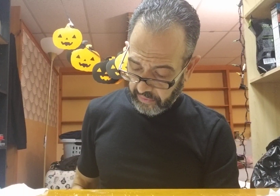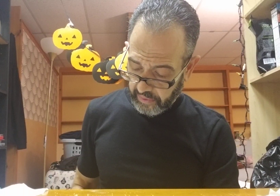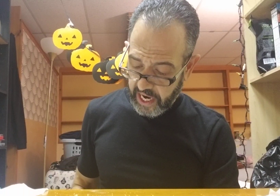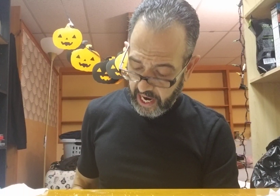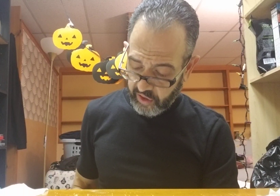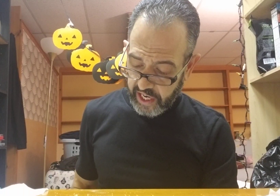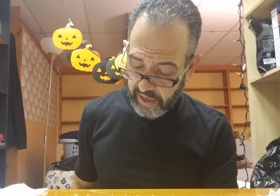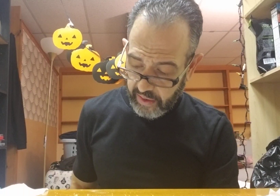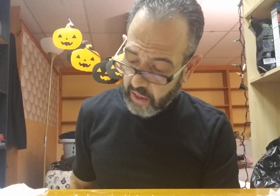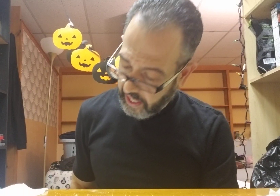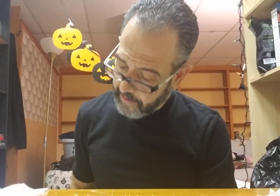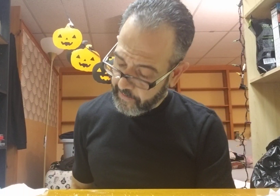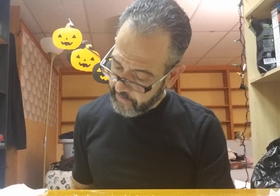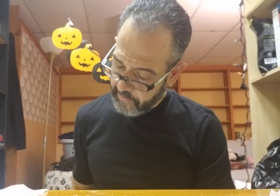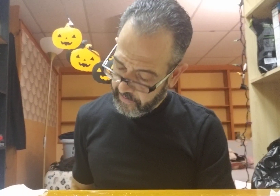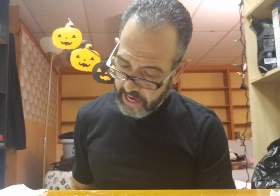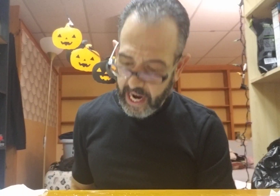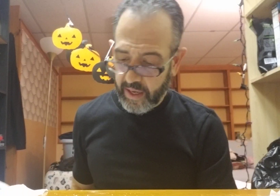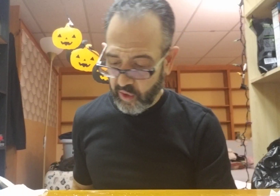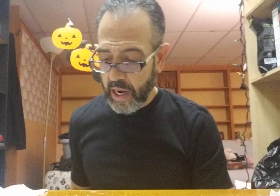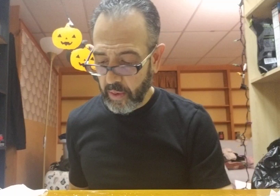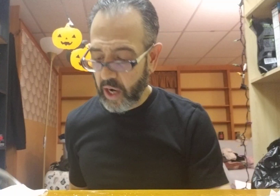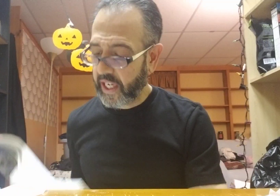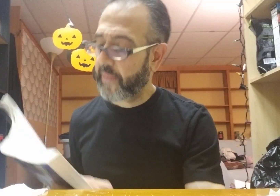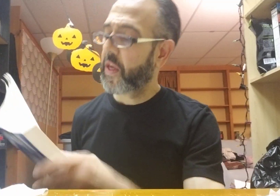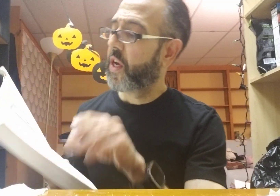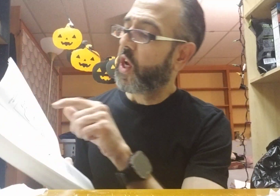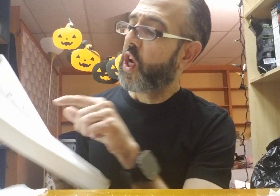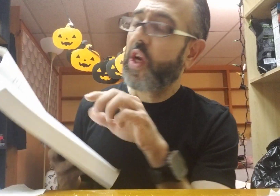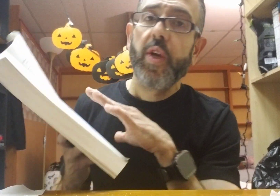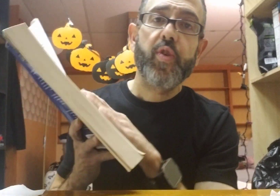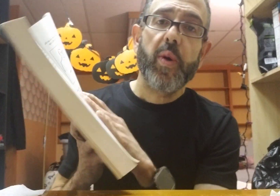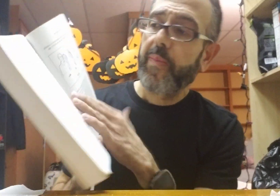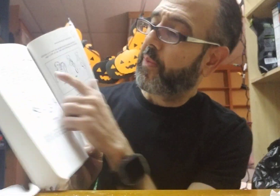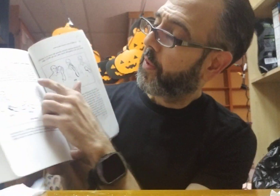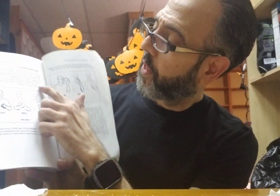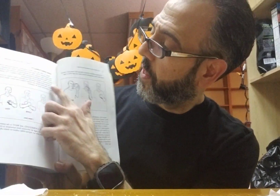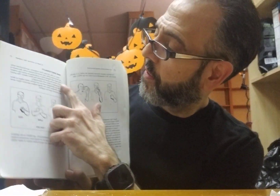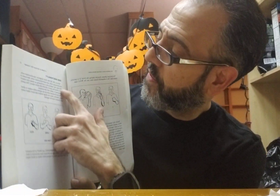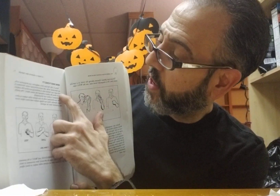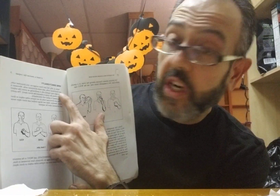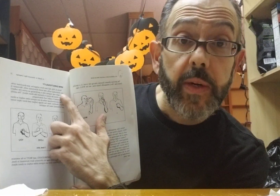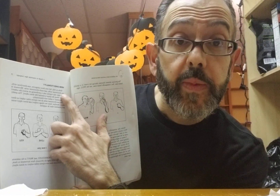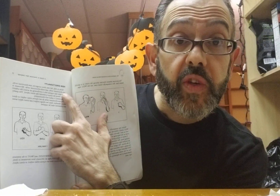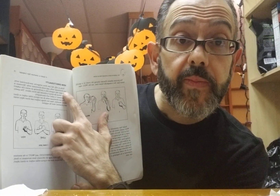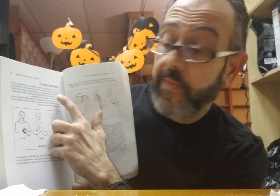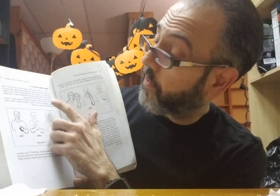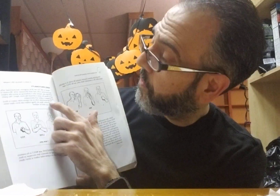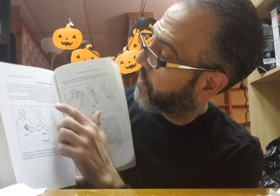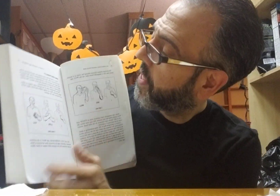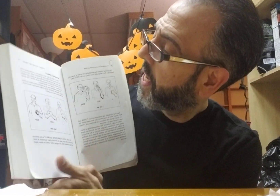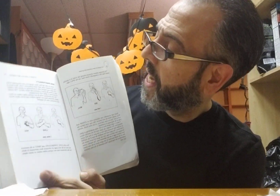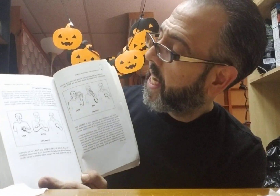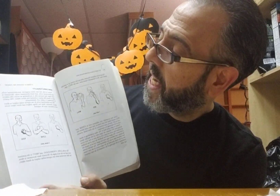Yeah. See. Okay. Yeah. So I'm right. Okay. So verbs